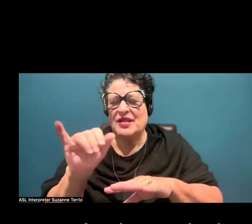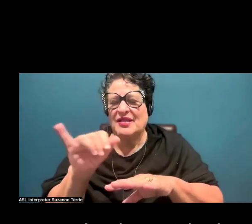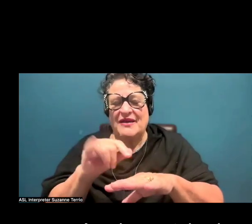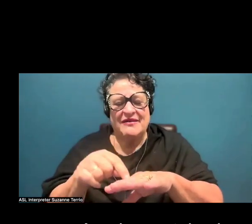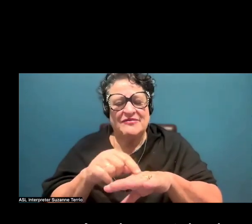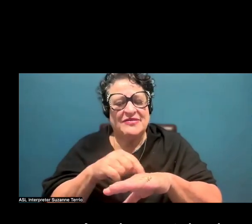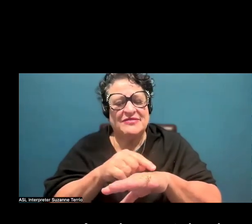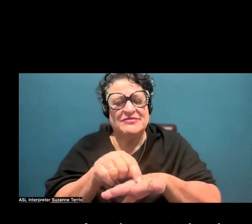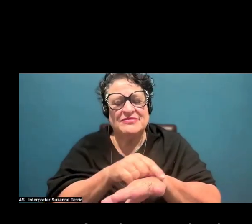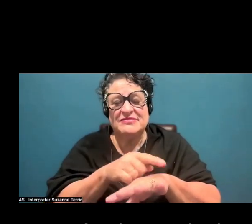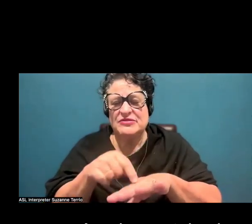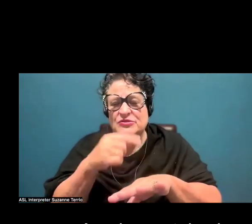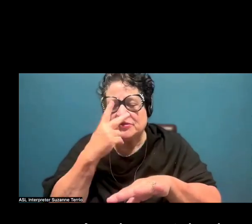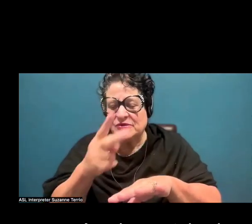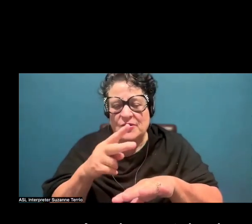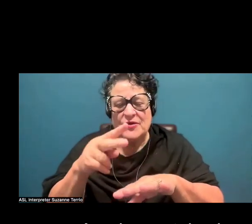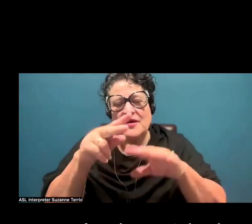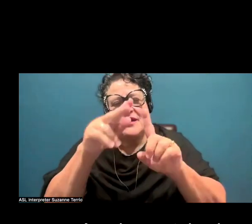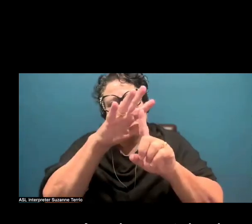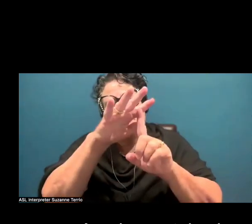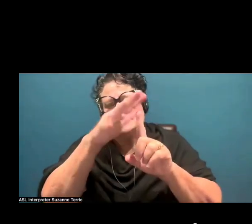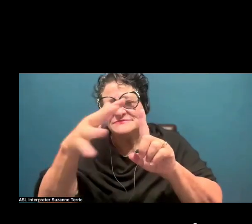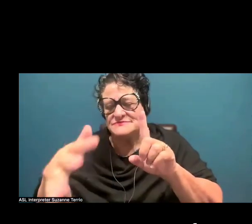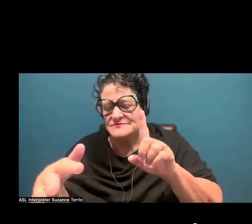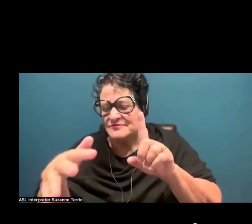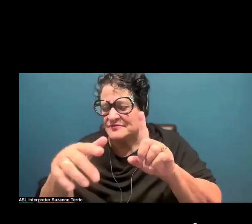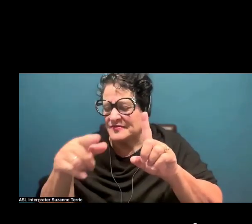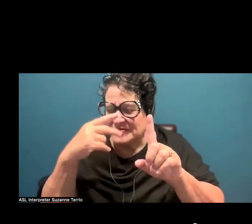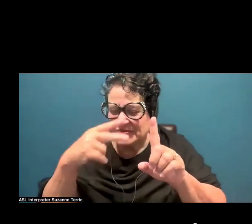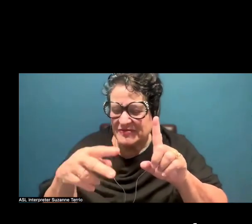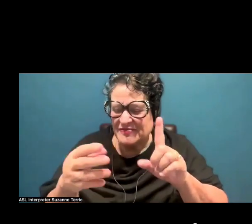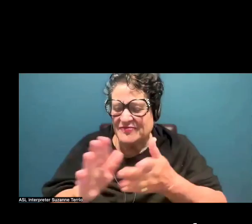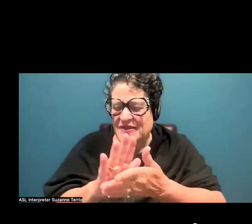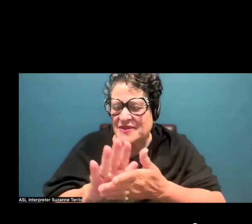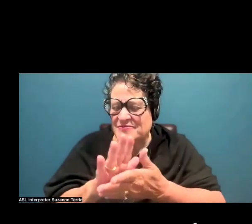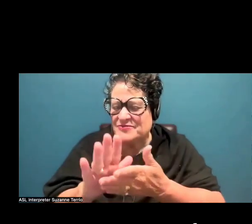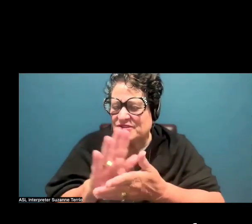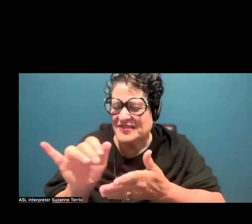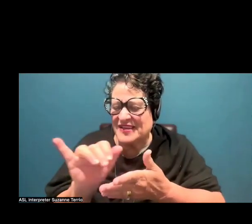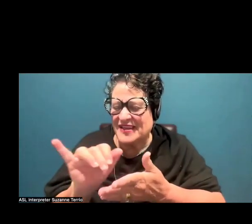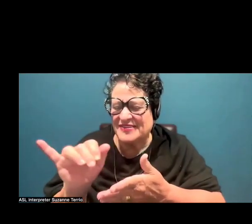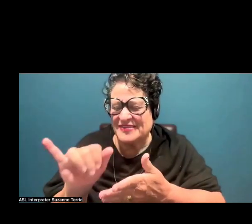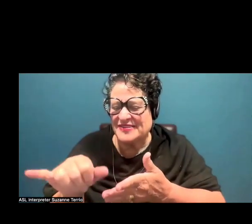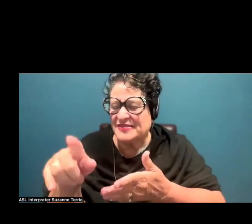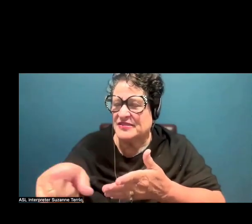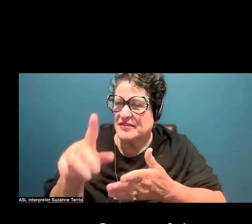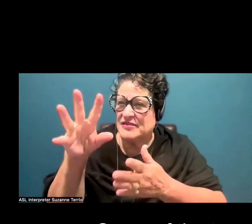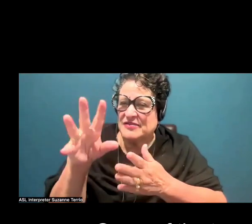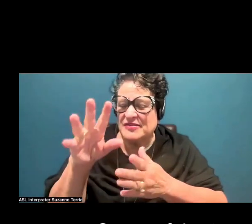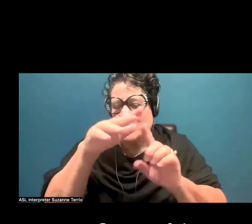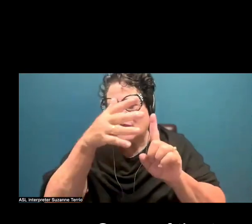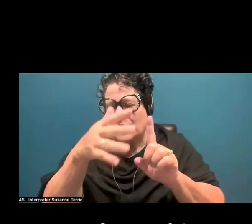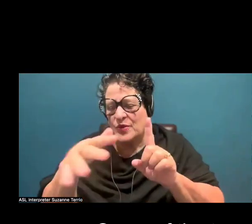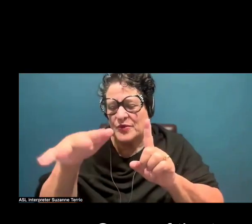she watched, one detached from its branch and came floating down, its papery surface catching the air and slowing its fall. Some